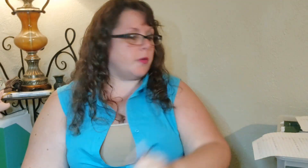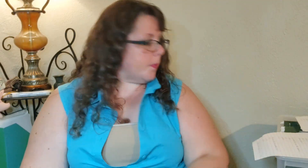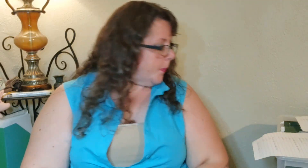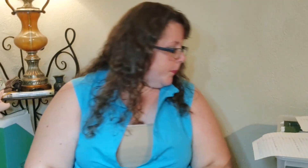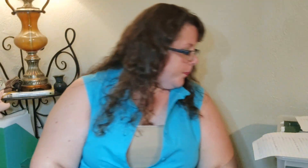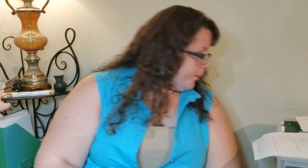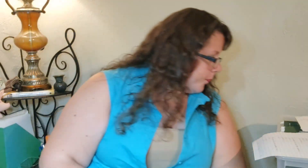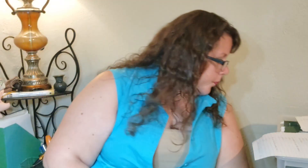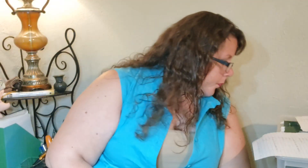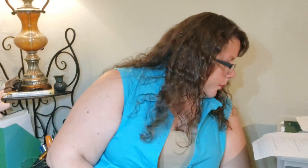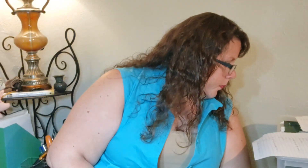direction.